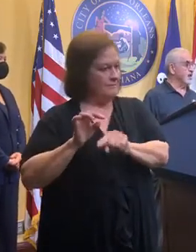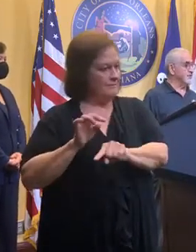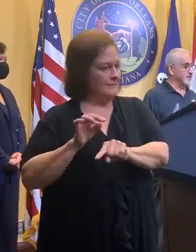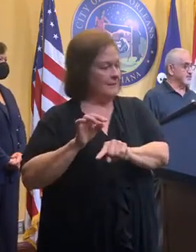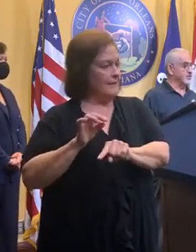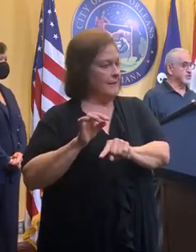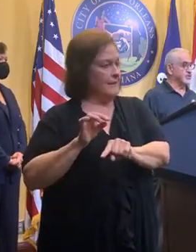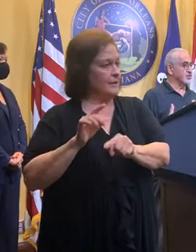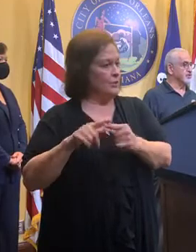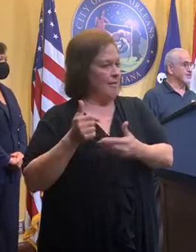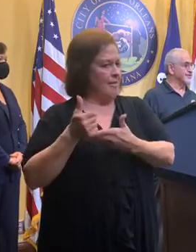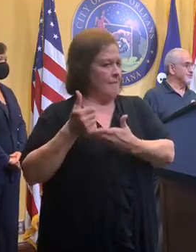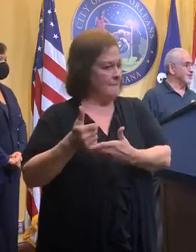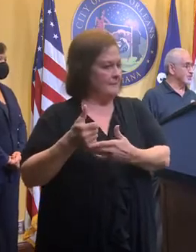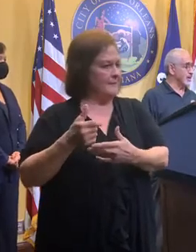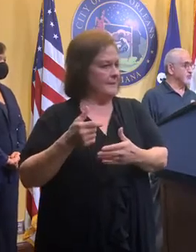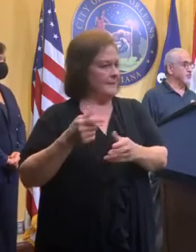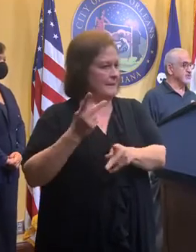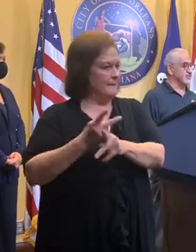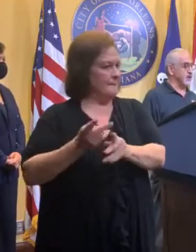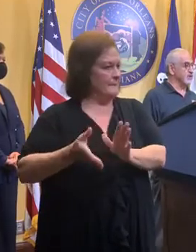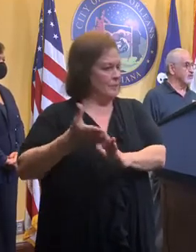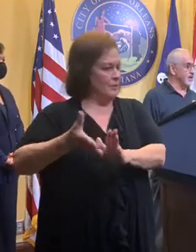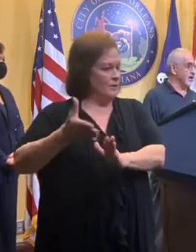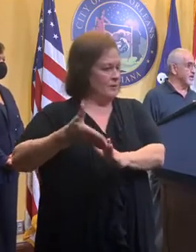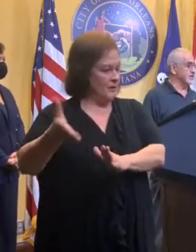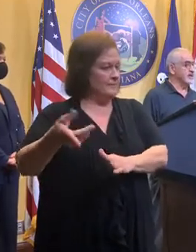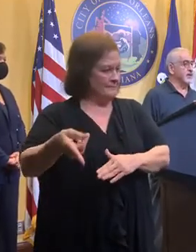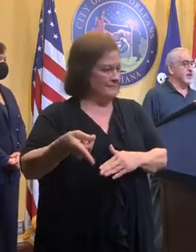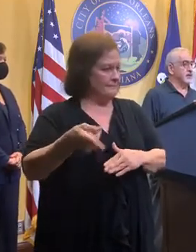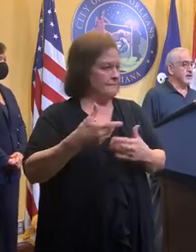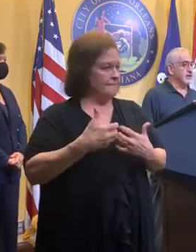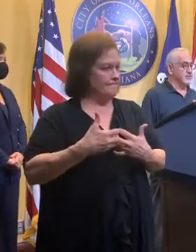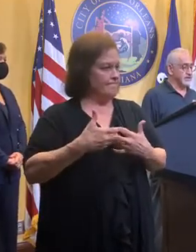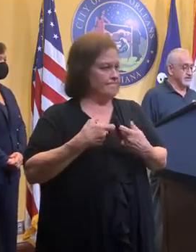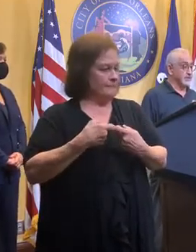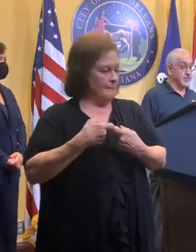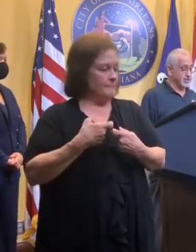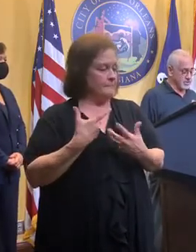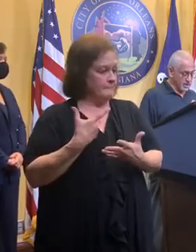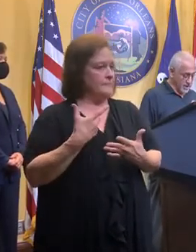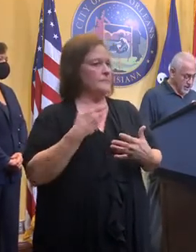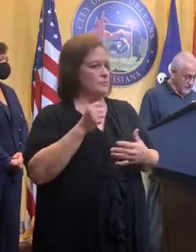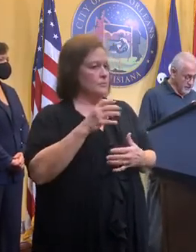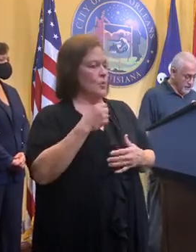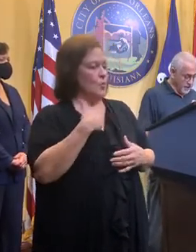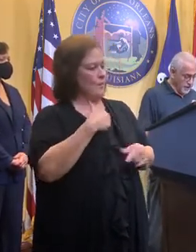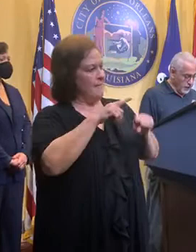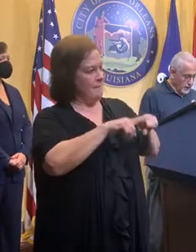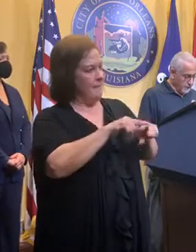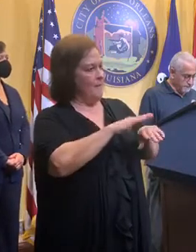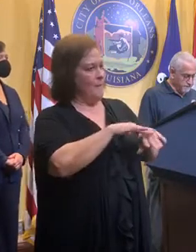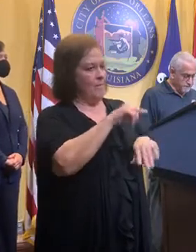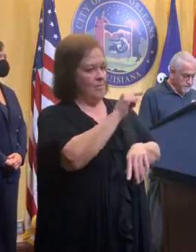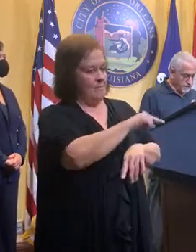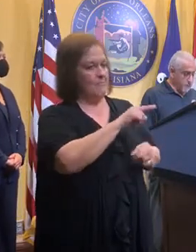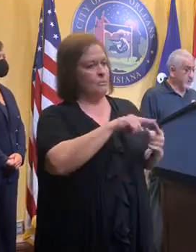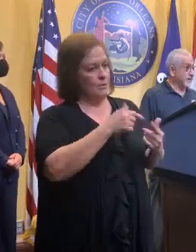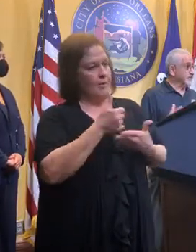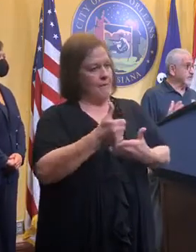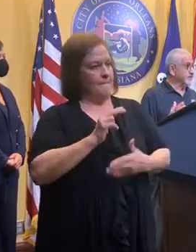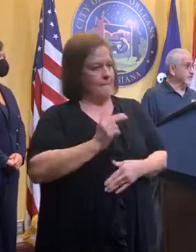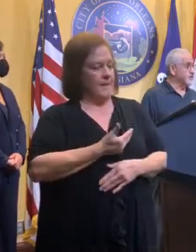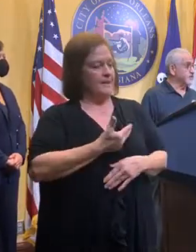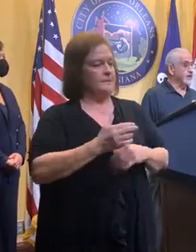issues, advance notice to give us as much time to respond and react as much as we can.